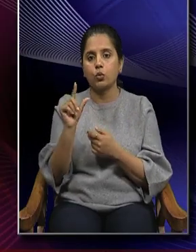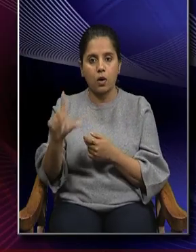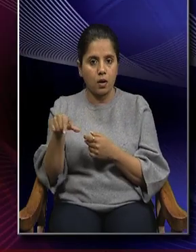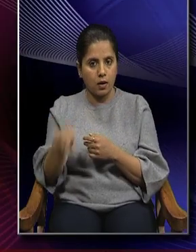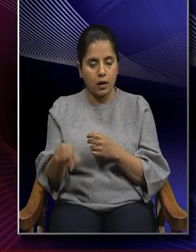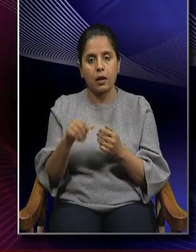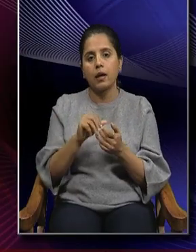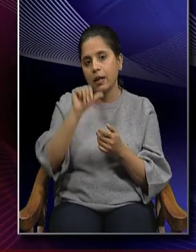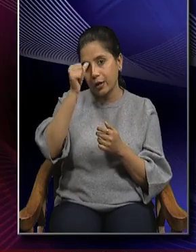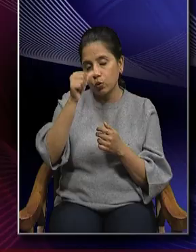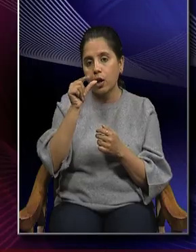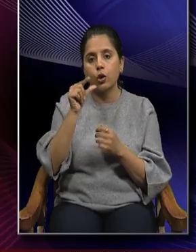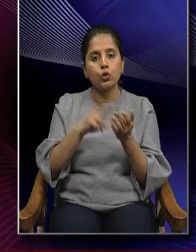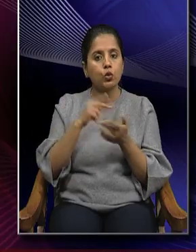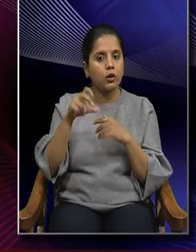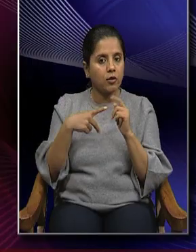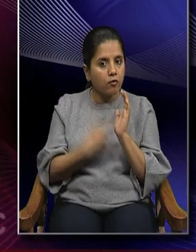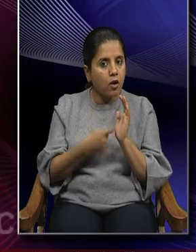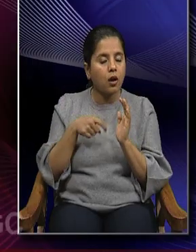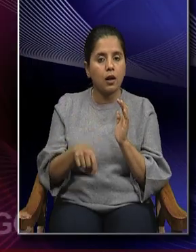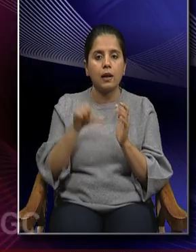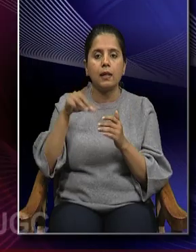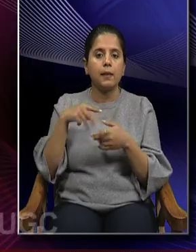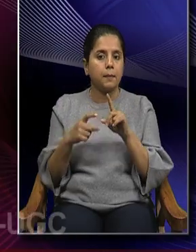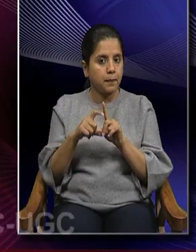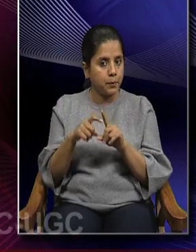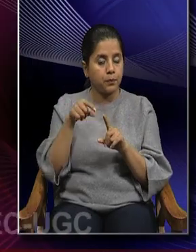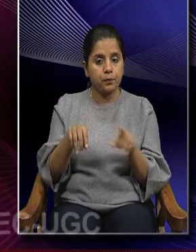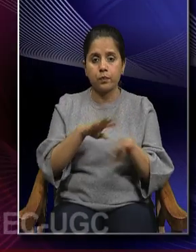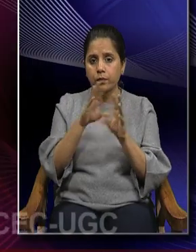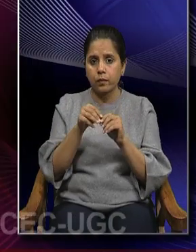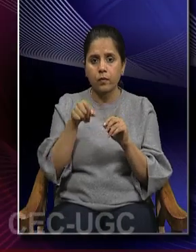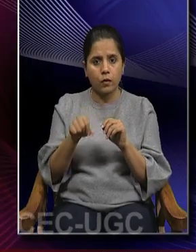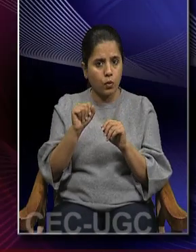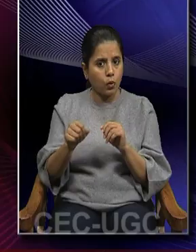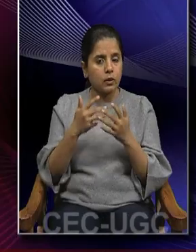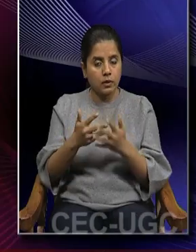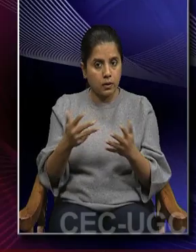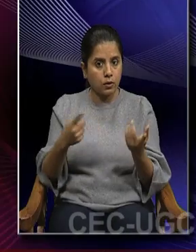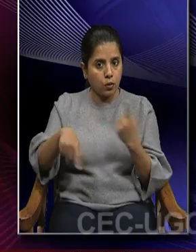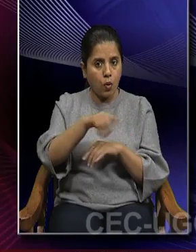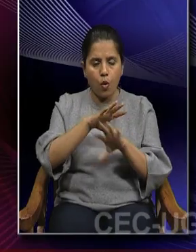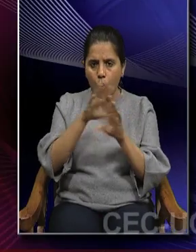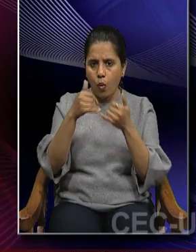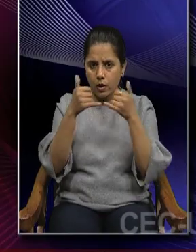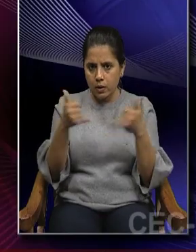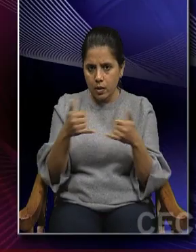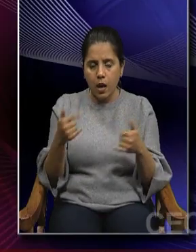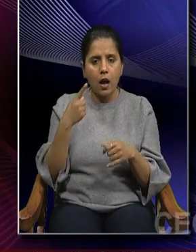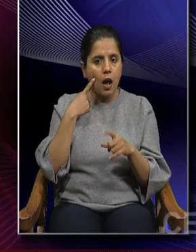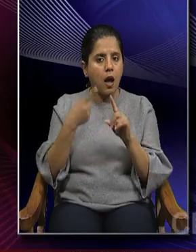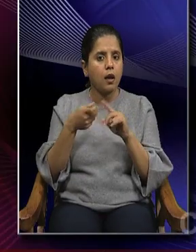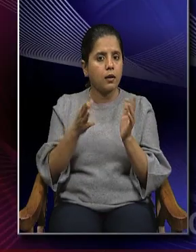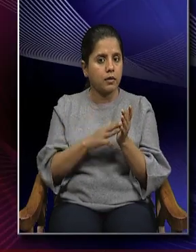Hindustan Unilever Limited as a company, so the total assortment of products, all the lines and items with which